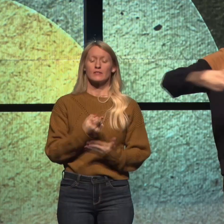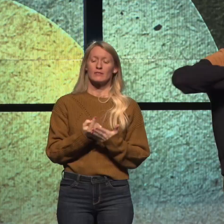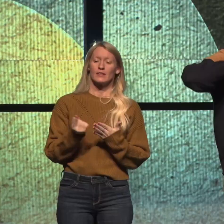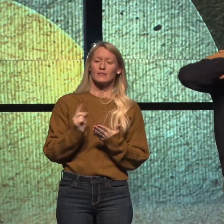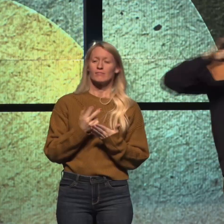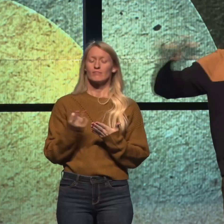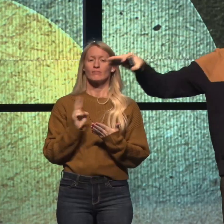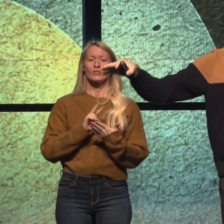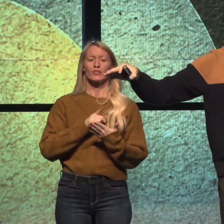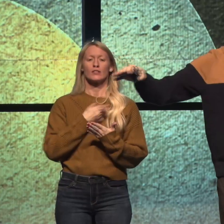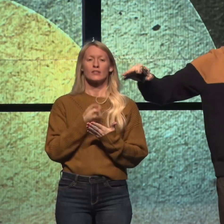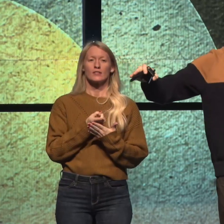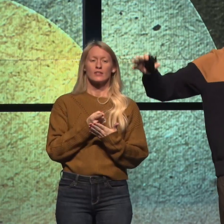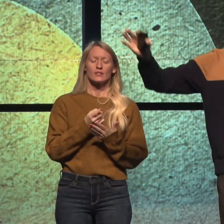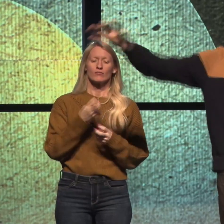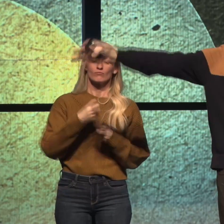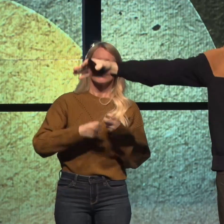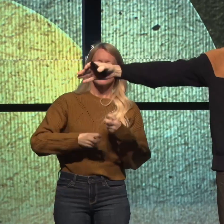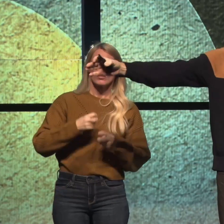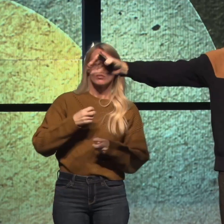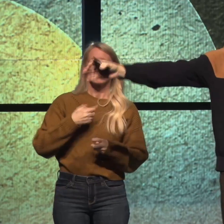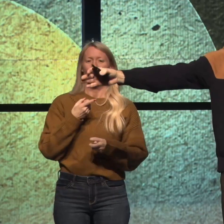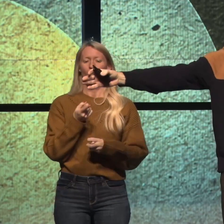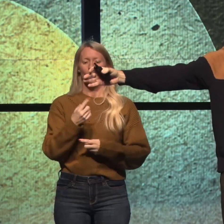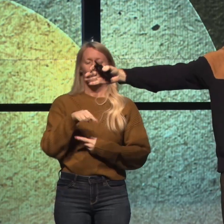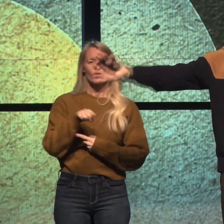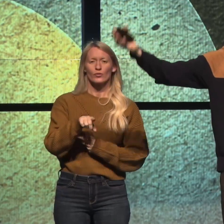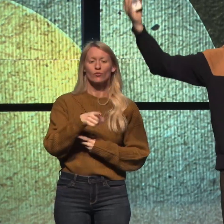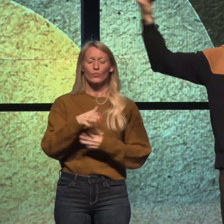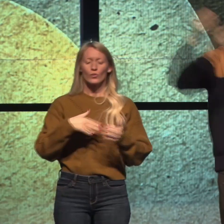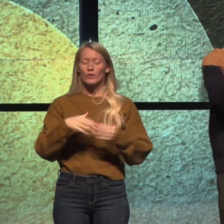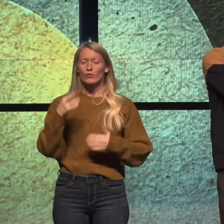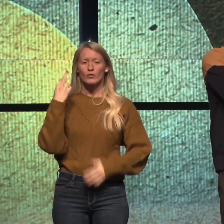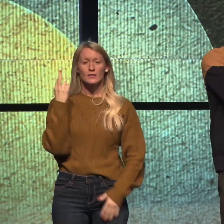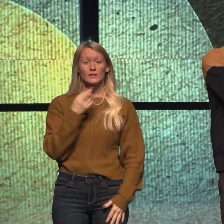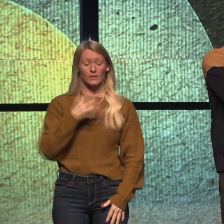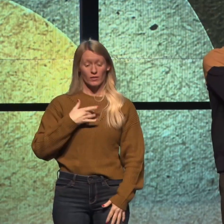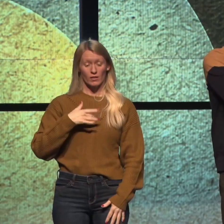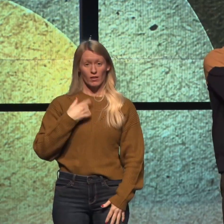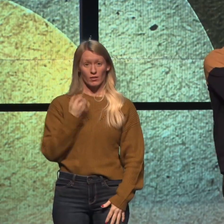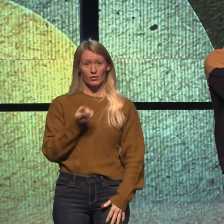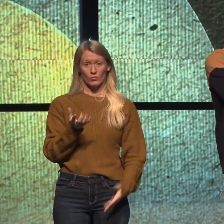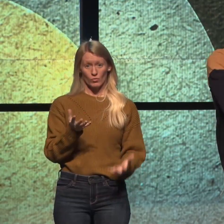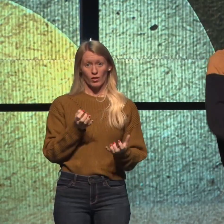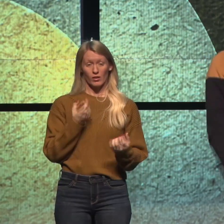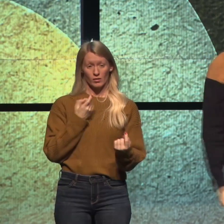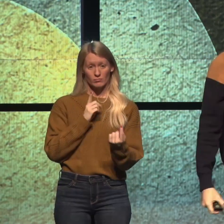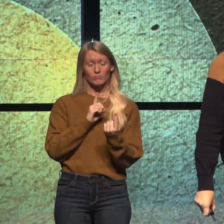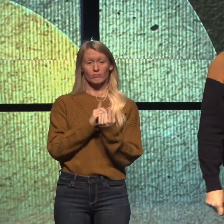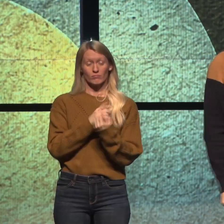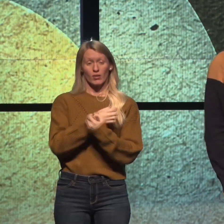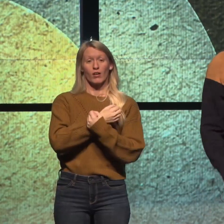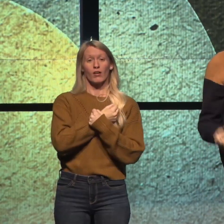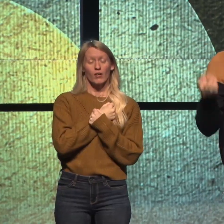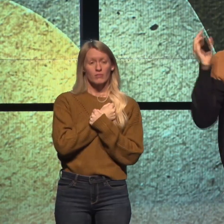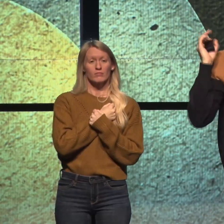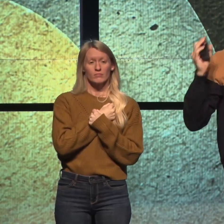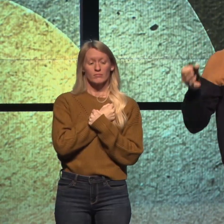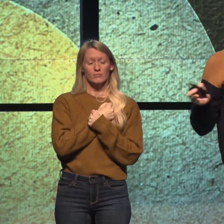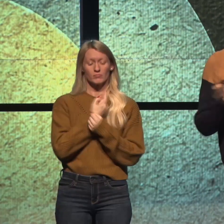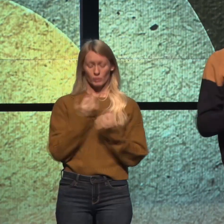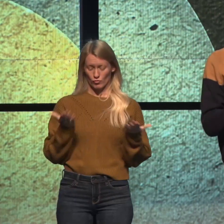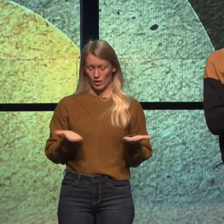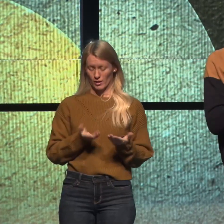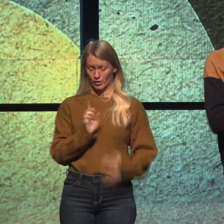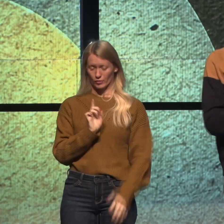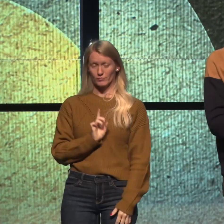you, for whatever reason, and you just feel like you could use a hug, I'll be right here. And but I'm telling you,